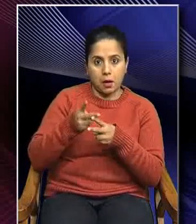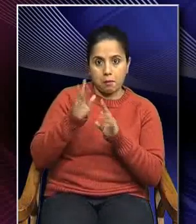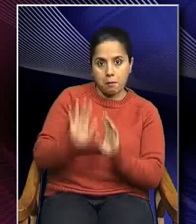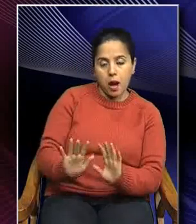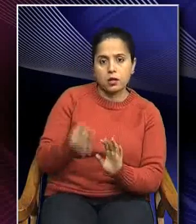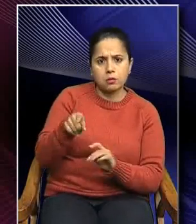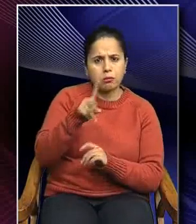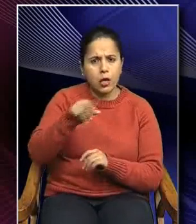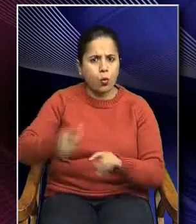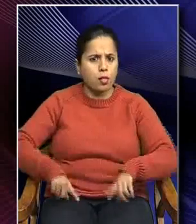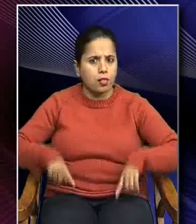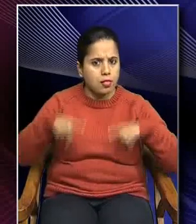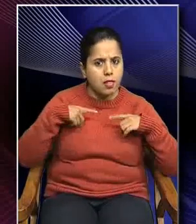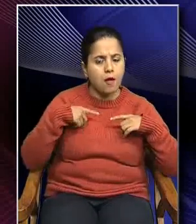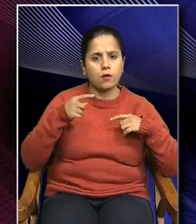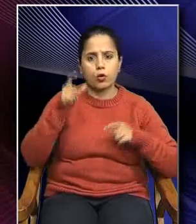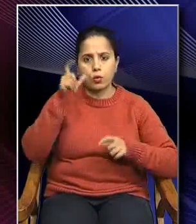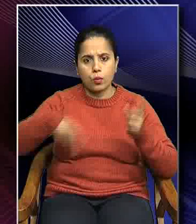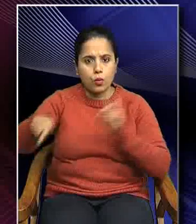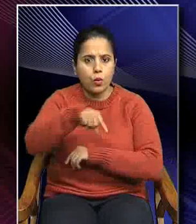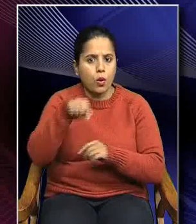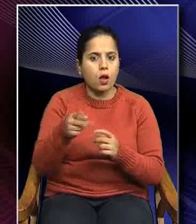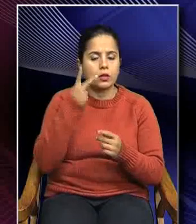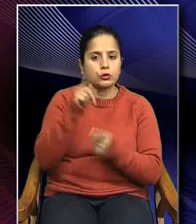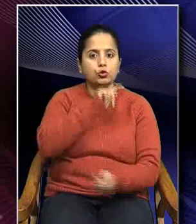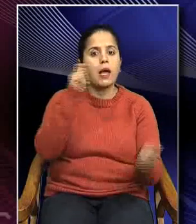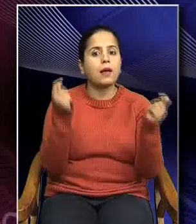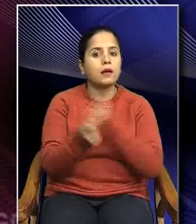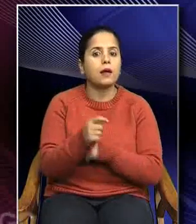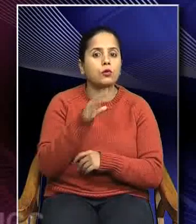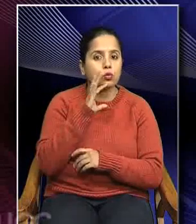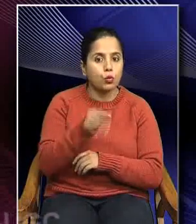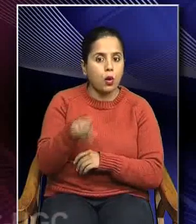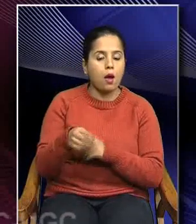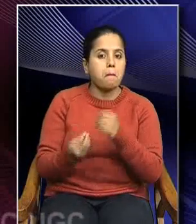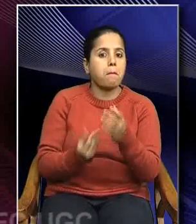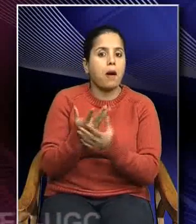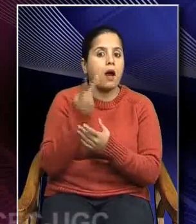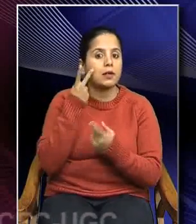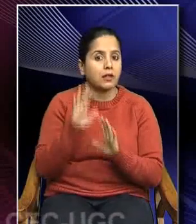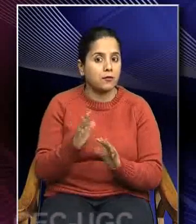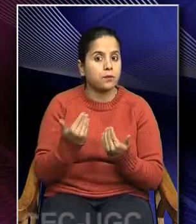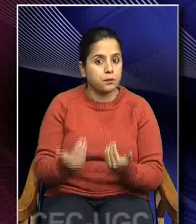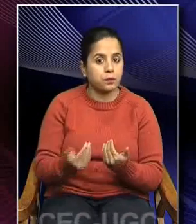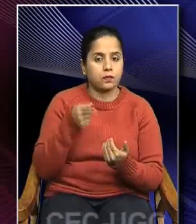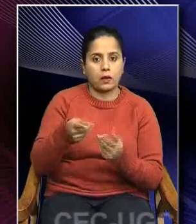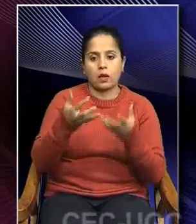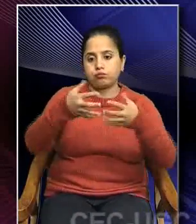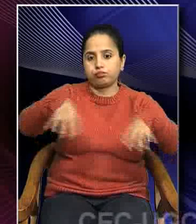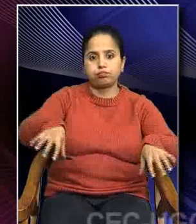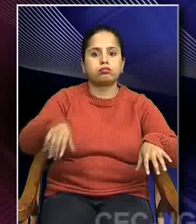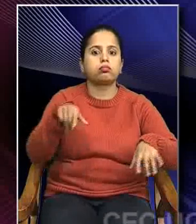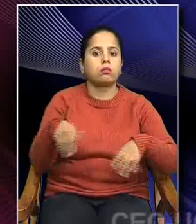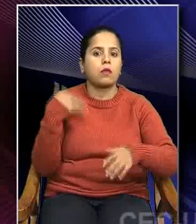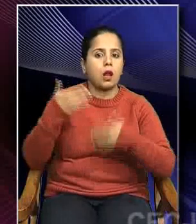of life or mankind undergoes a change and emerges as a distinct,